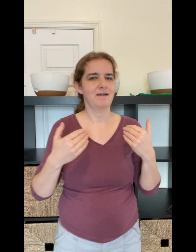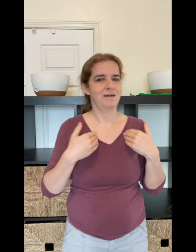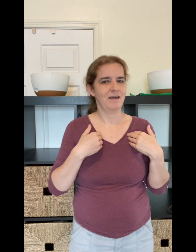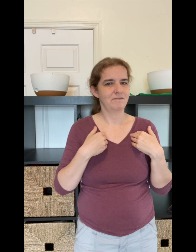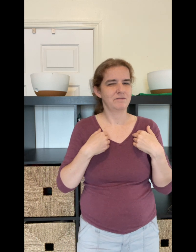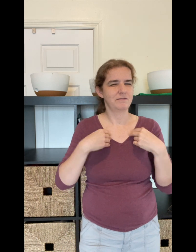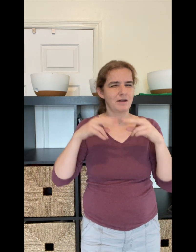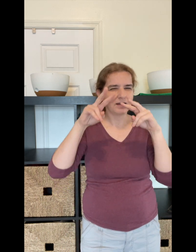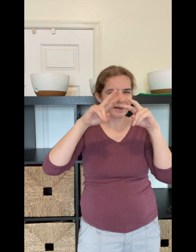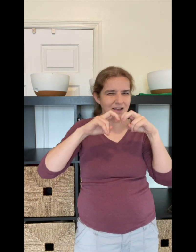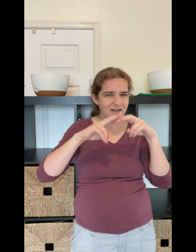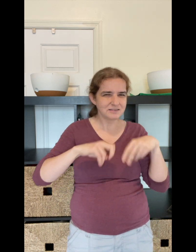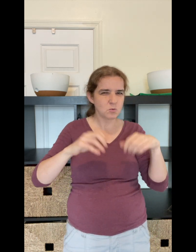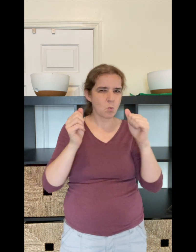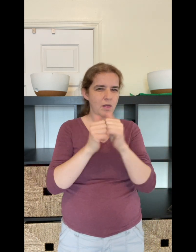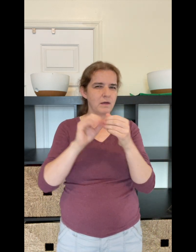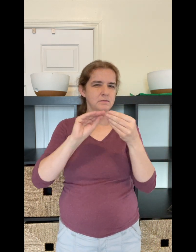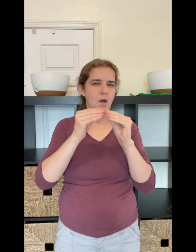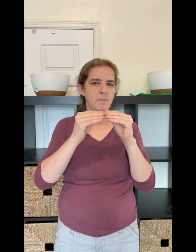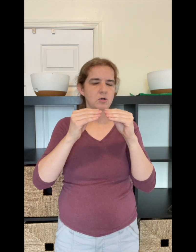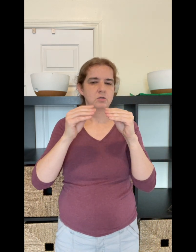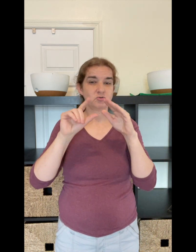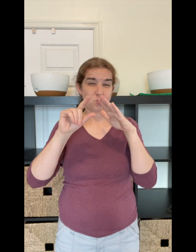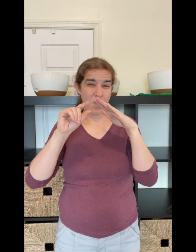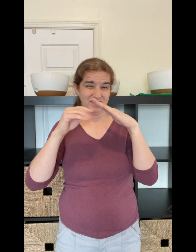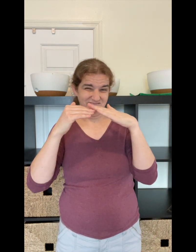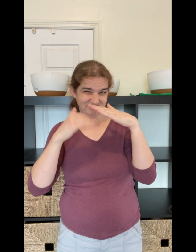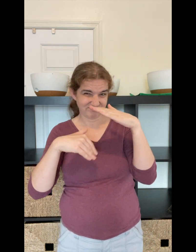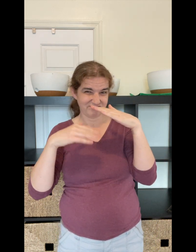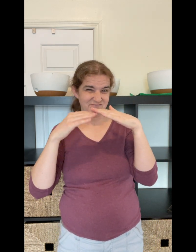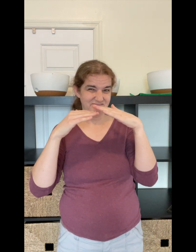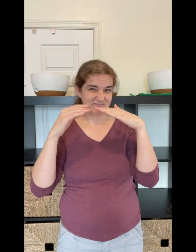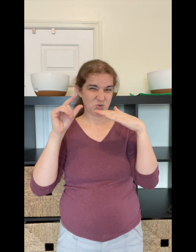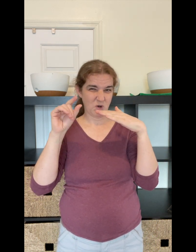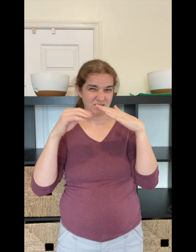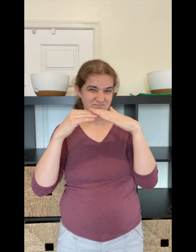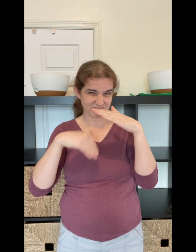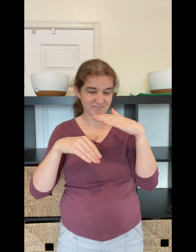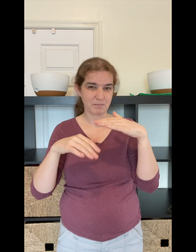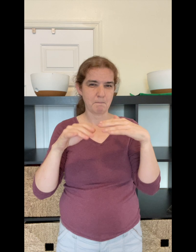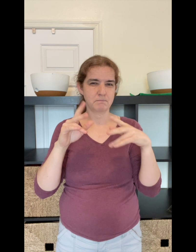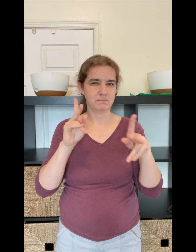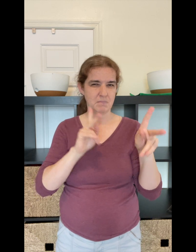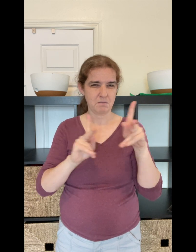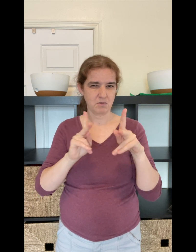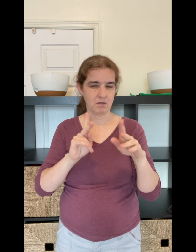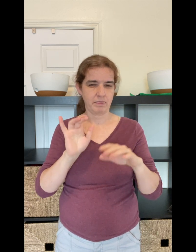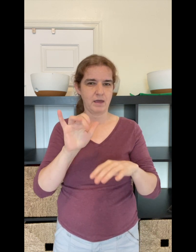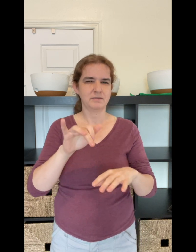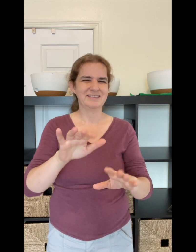numbers. That means you have an analysis with a number less than 20